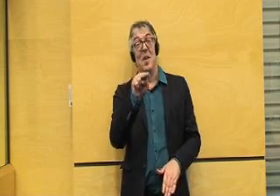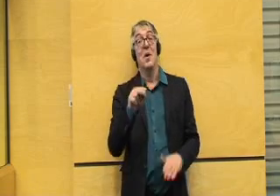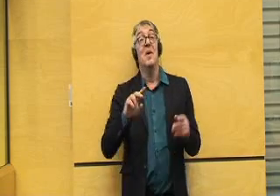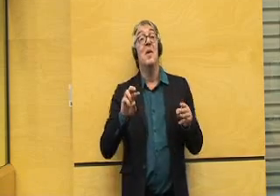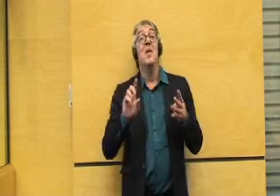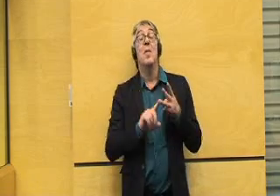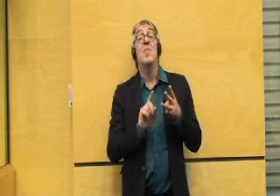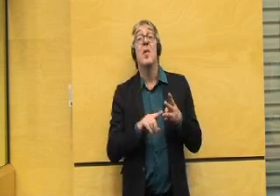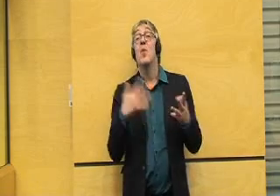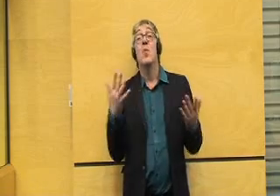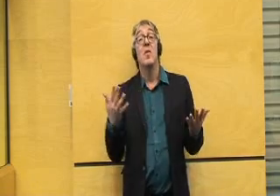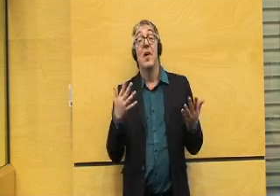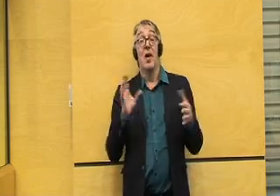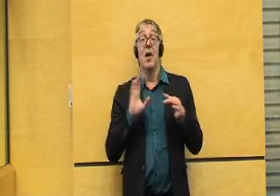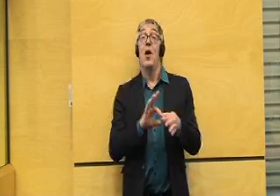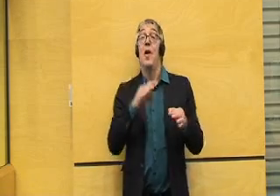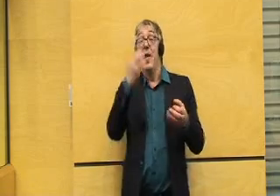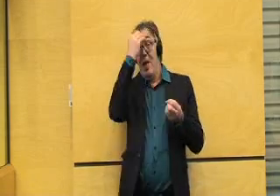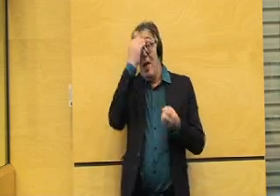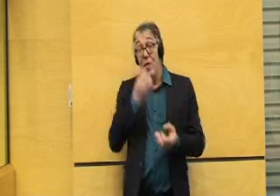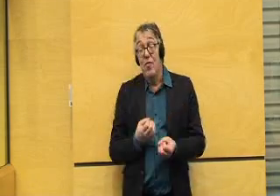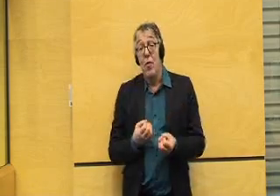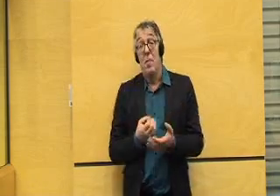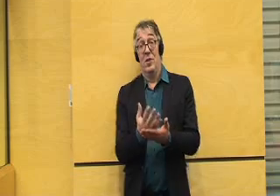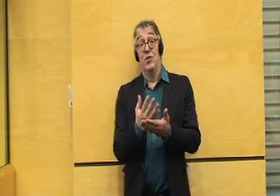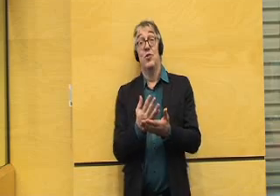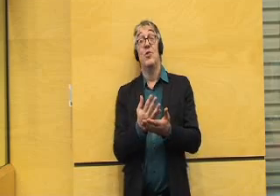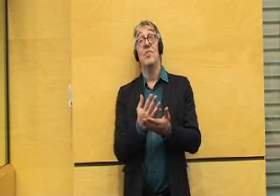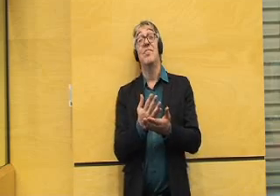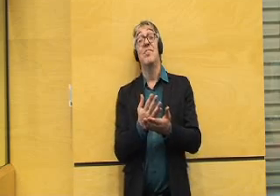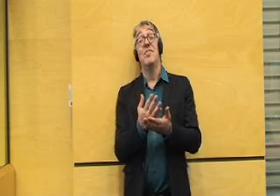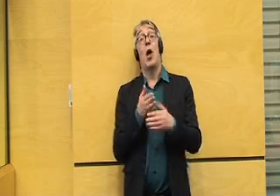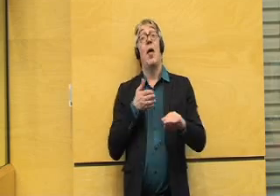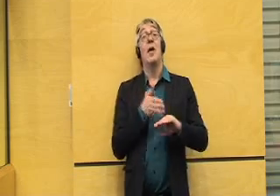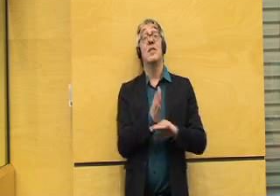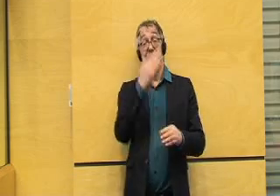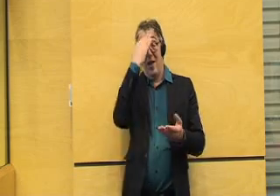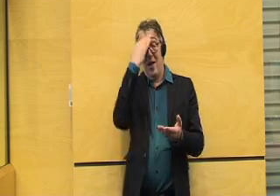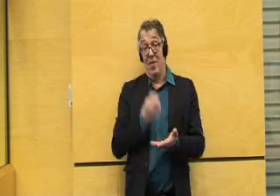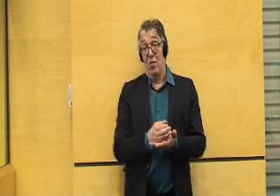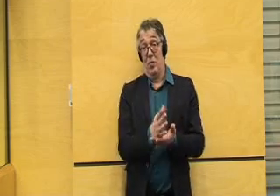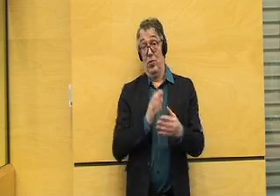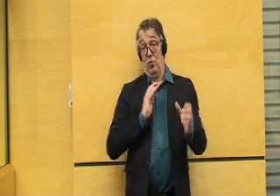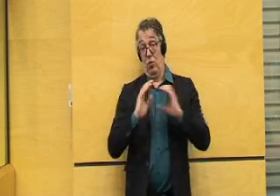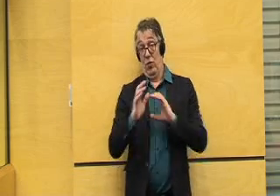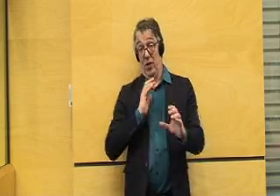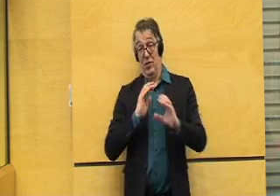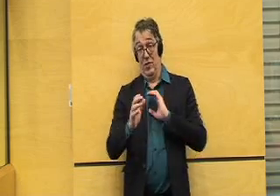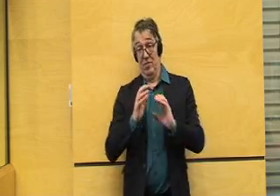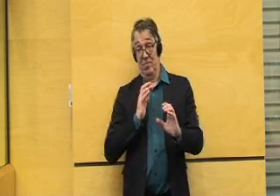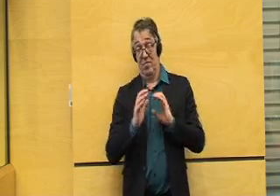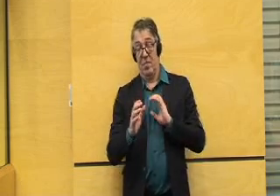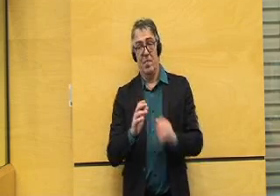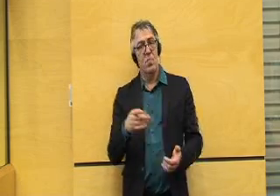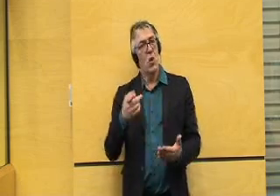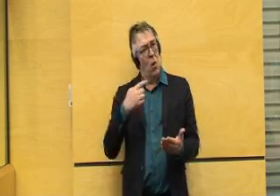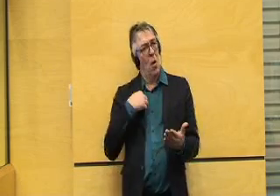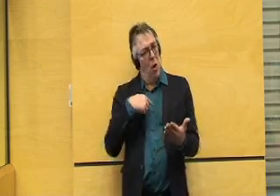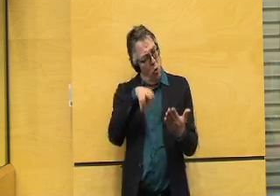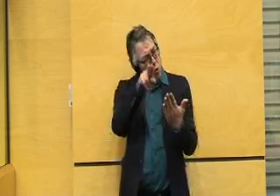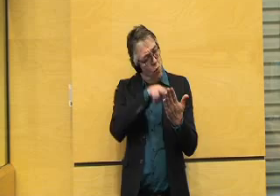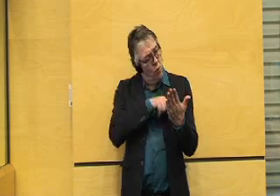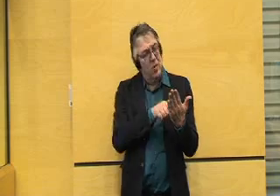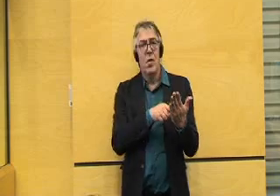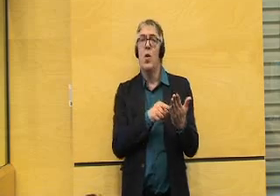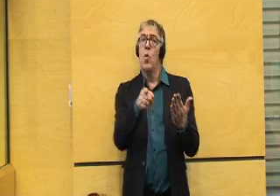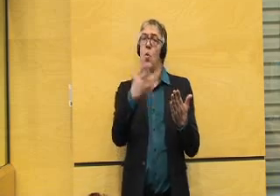of information communication. We have received information about the project to improve the